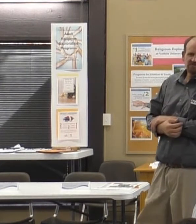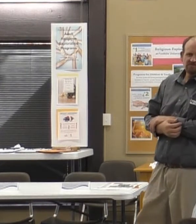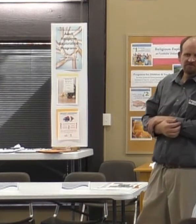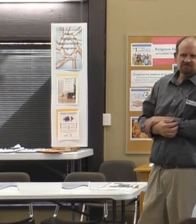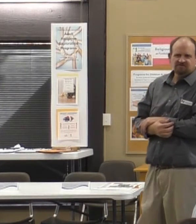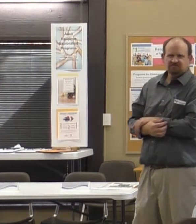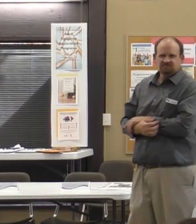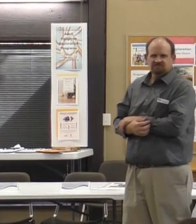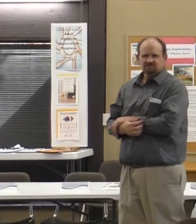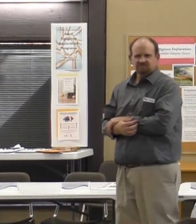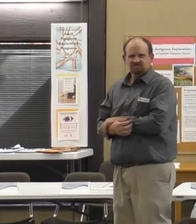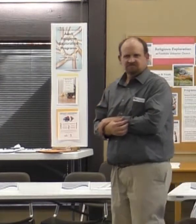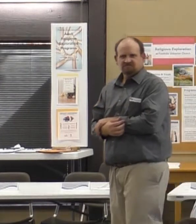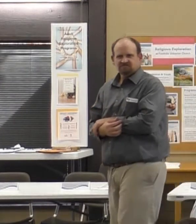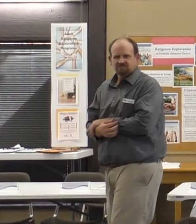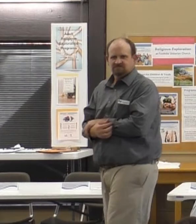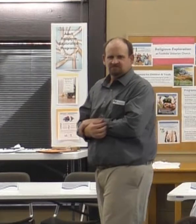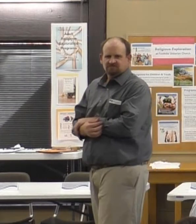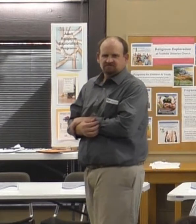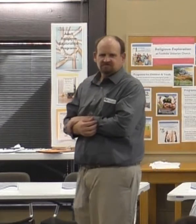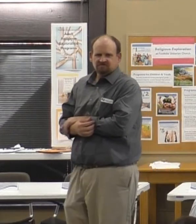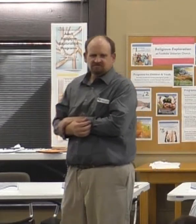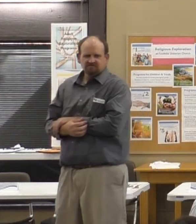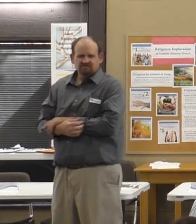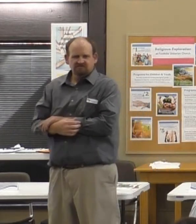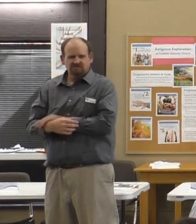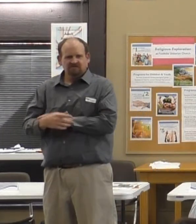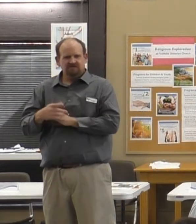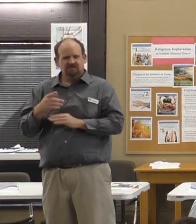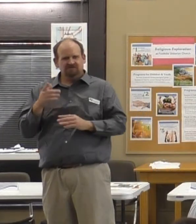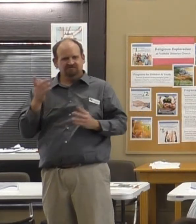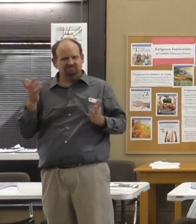So I guess right now I'll go ahead and address deaf culture.